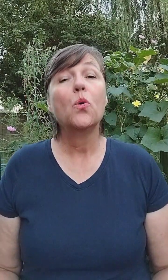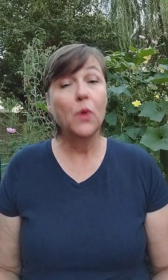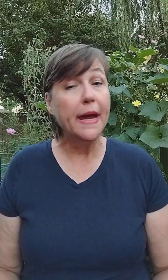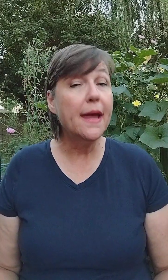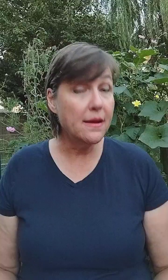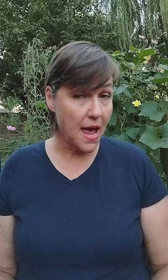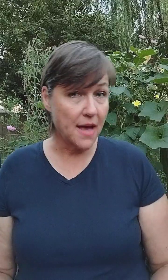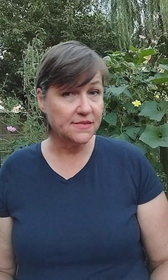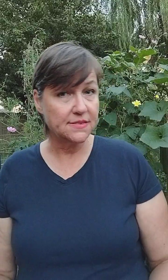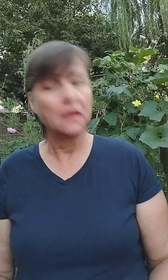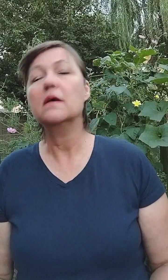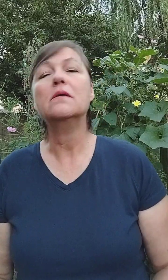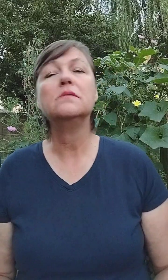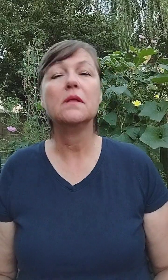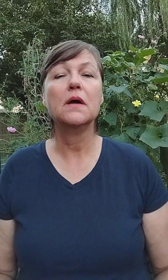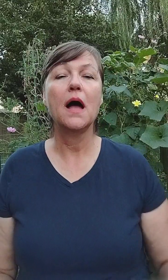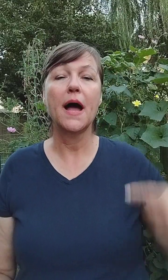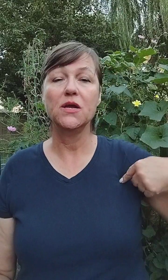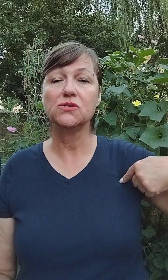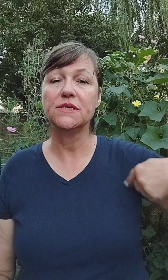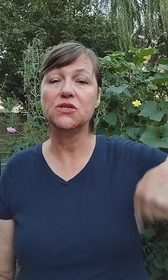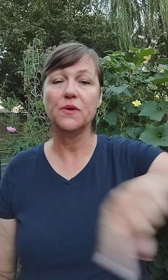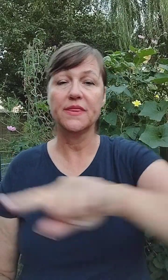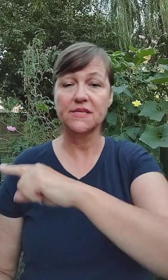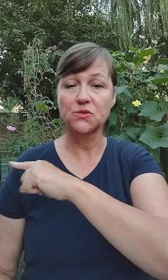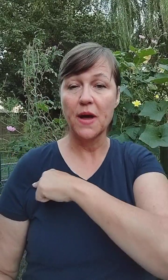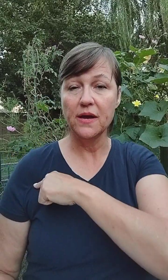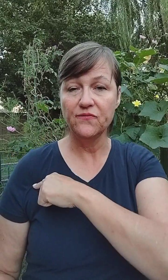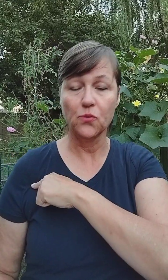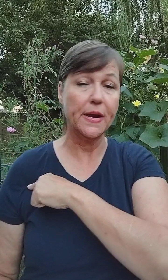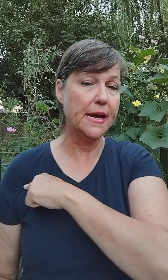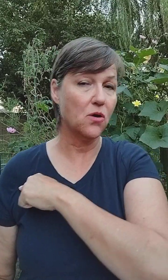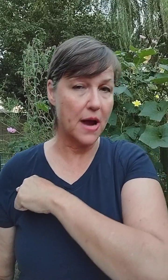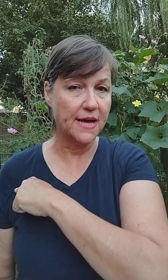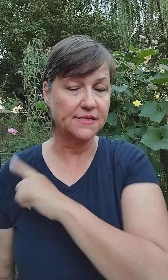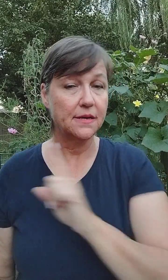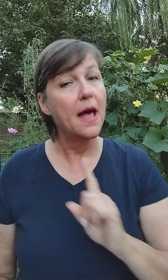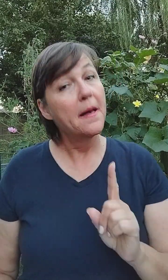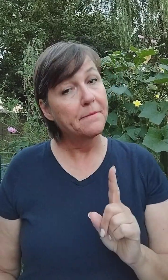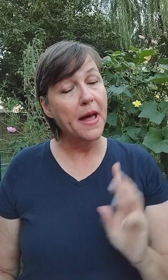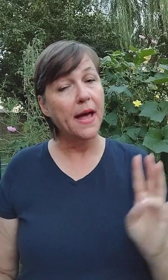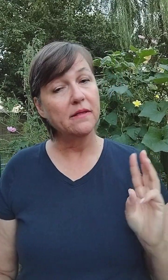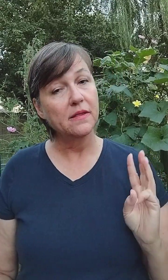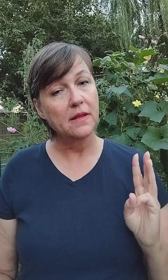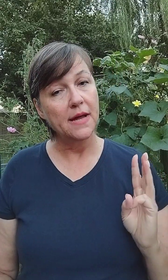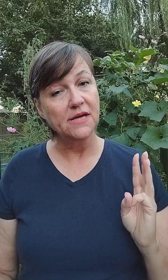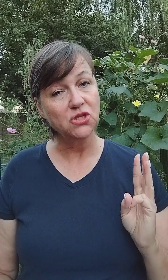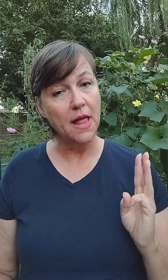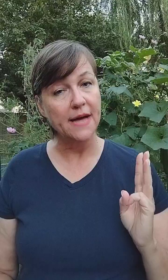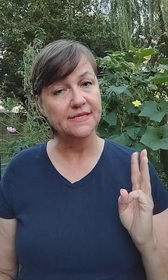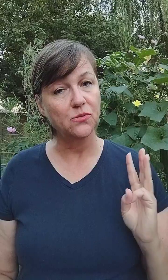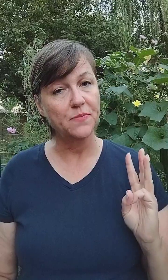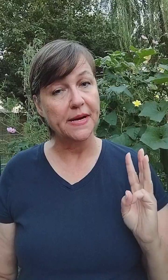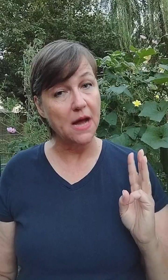We and us. I usually do it this way for we or us, but initialized it would be a W